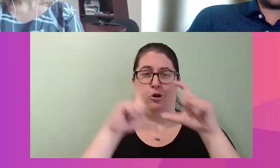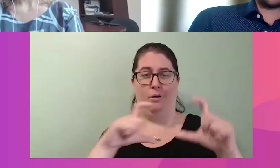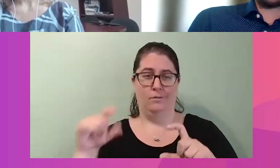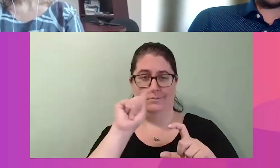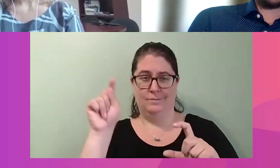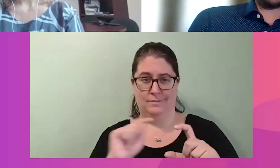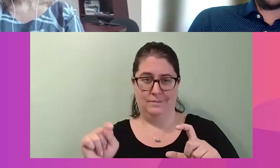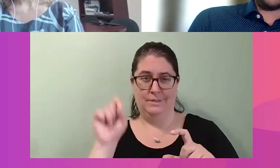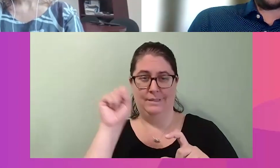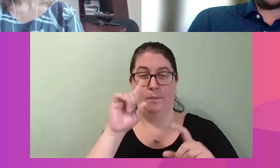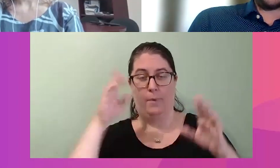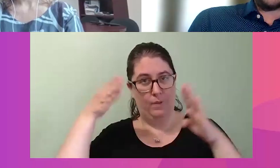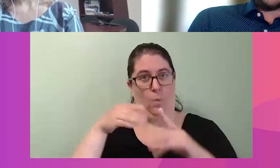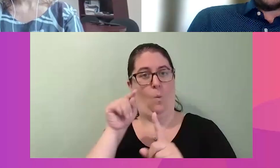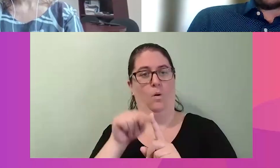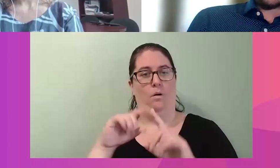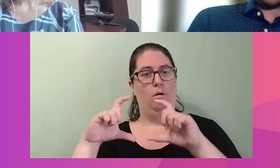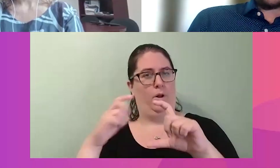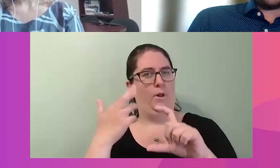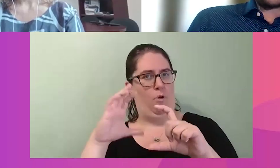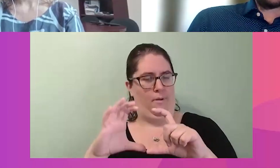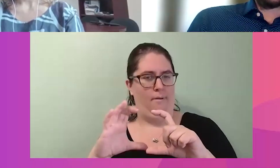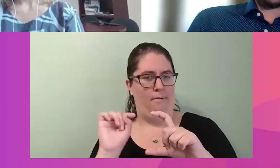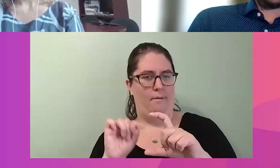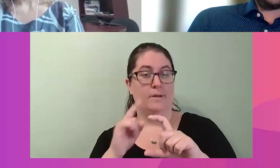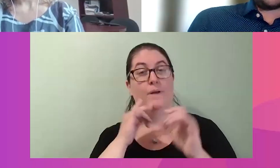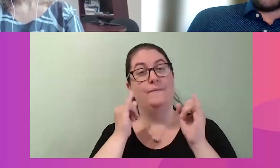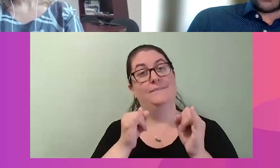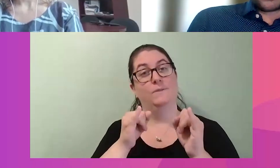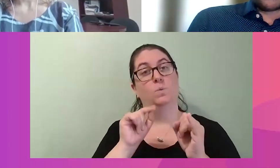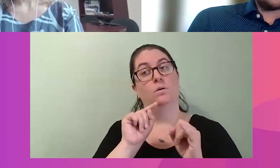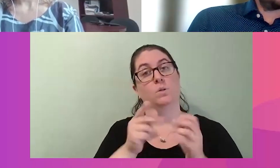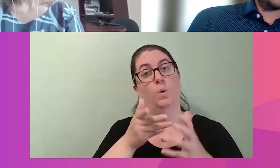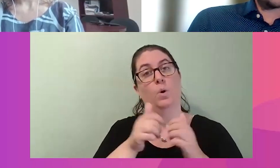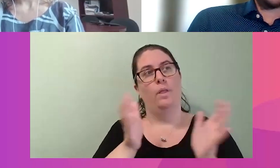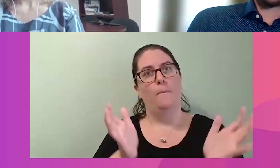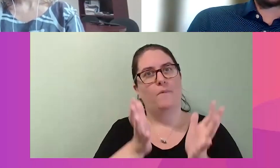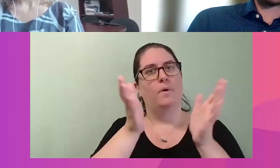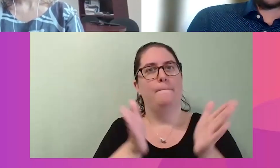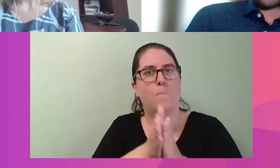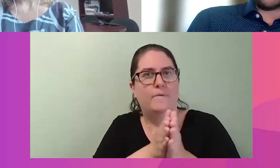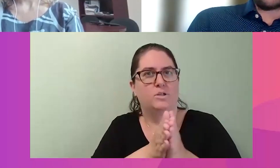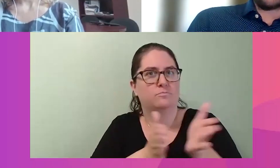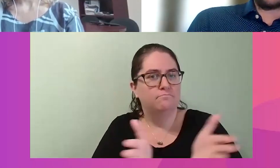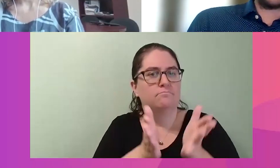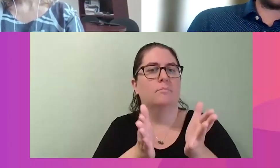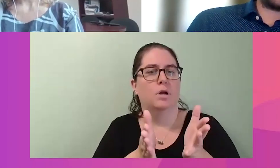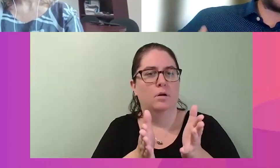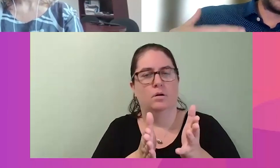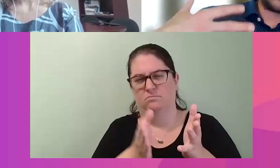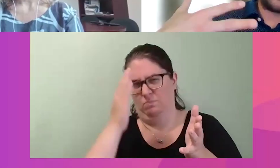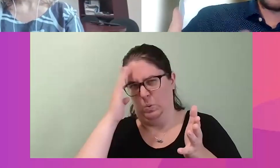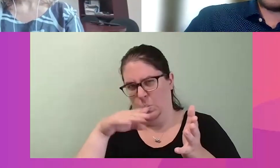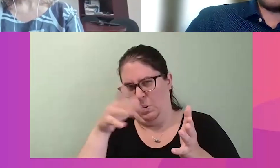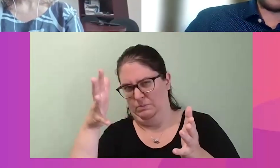also reflects the core modalities of RISE. So when working with individuals, we use motivational interviewing, which I'm sure a lot of you are familiar